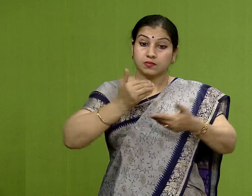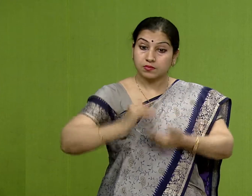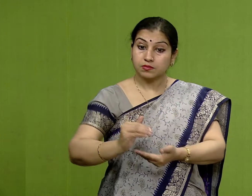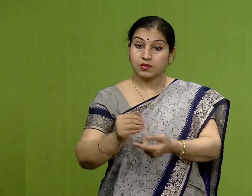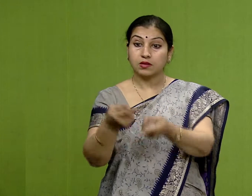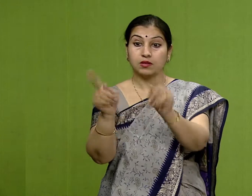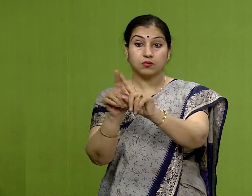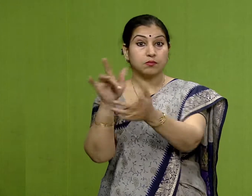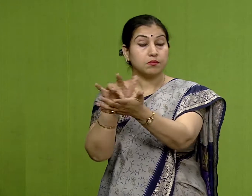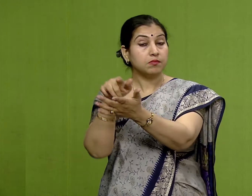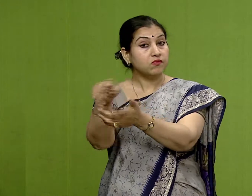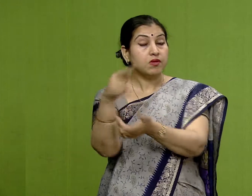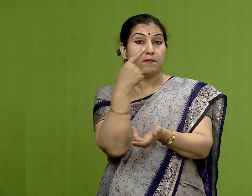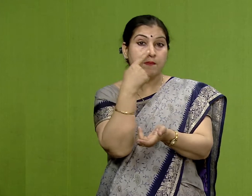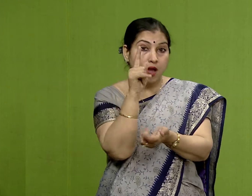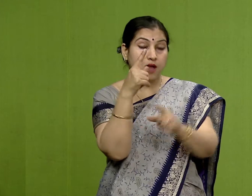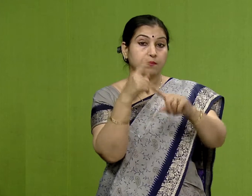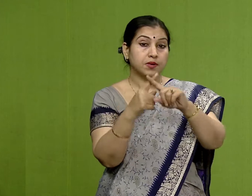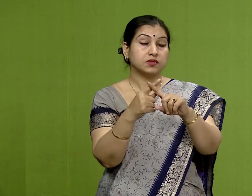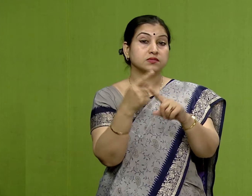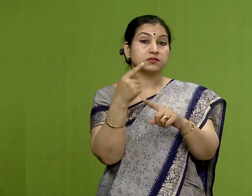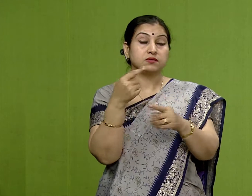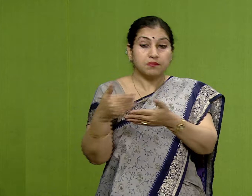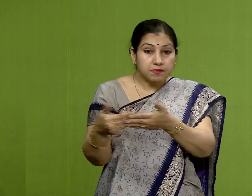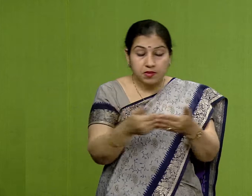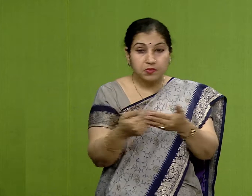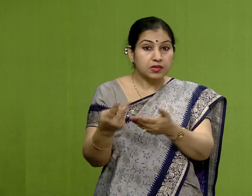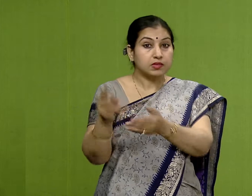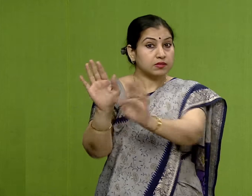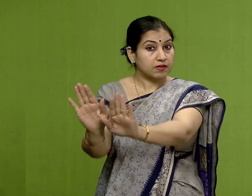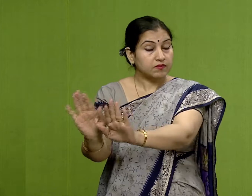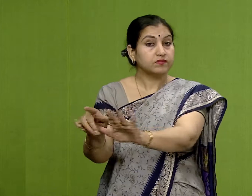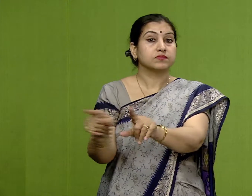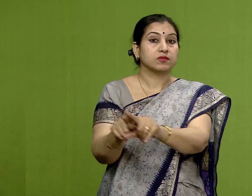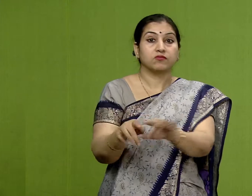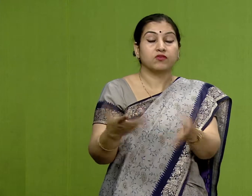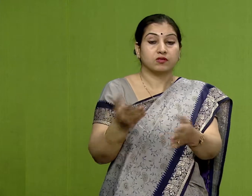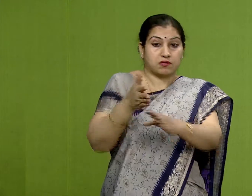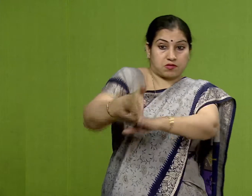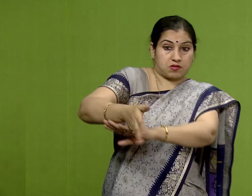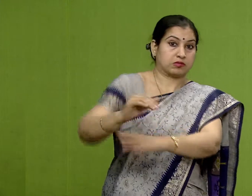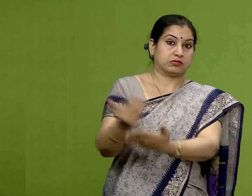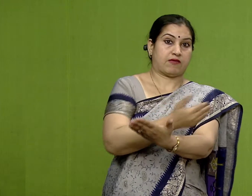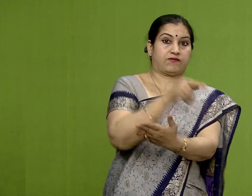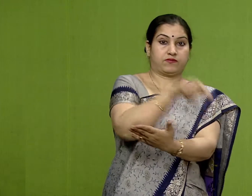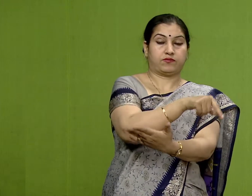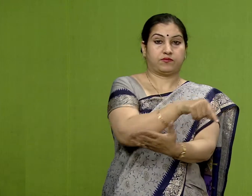and the baby is kept to avoid infection, but it is